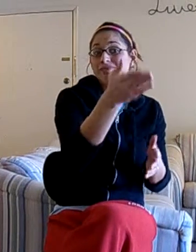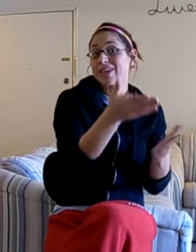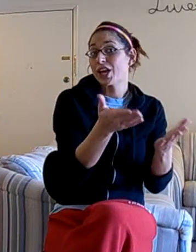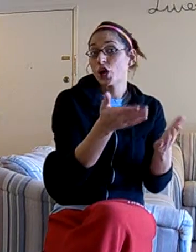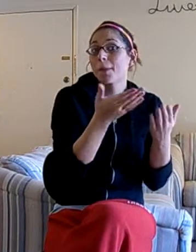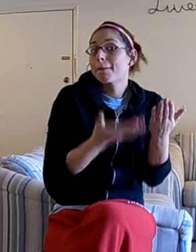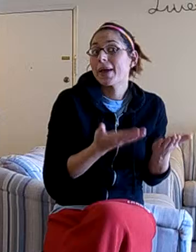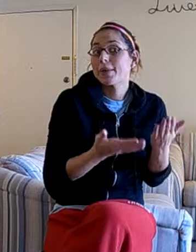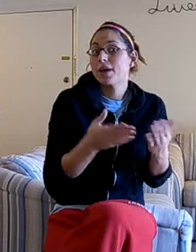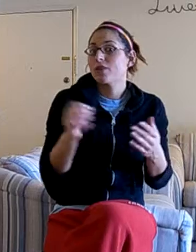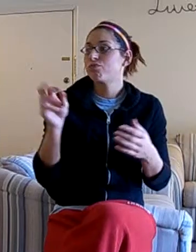there.